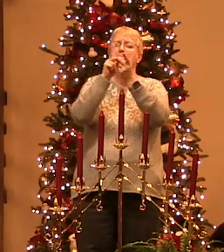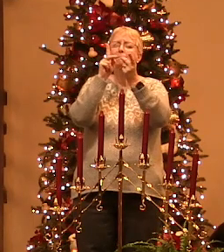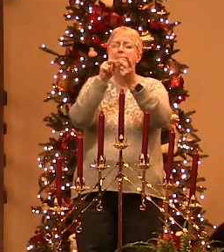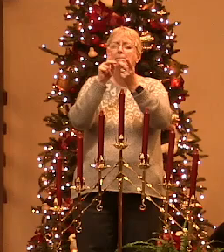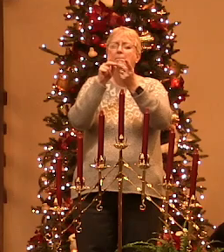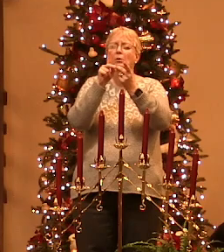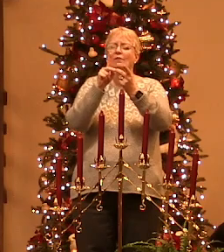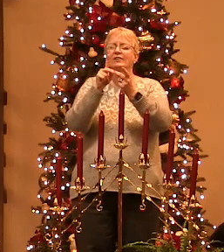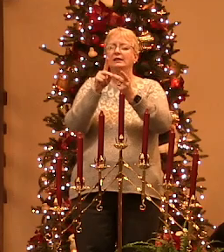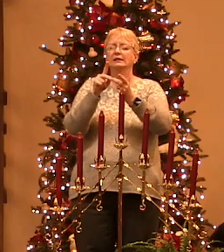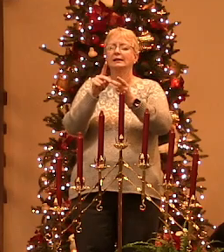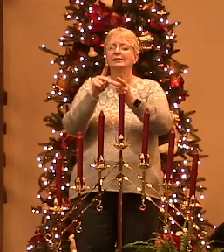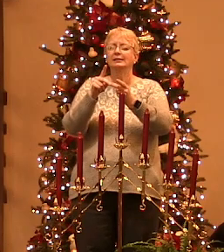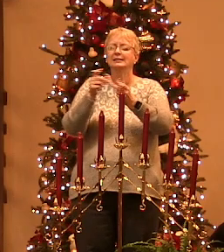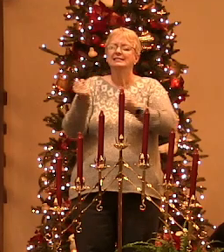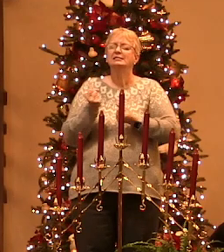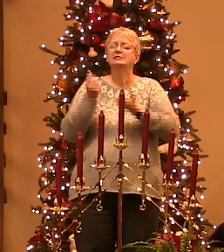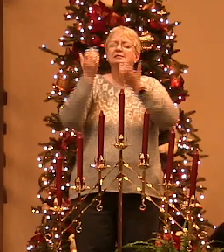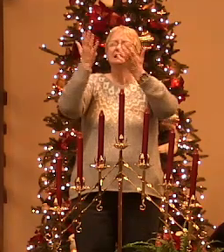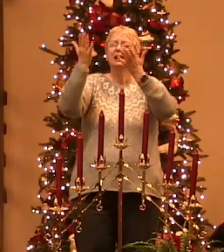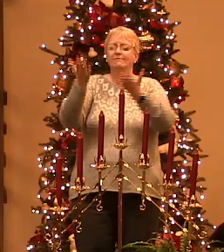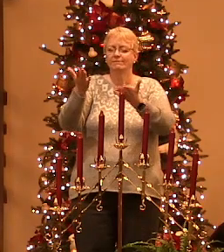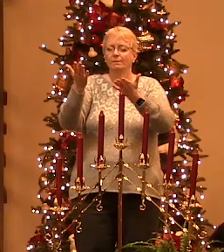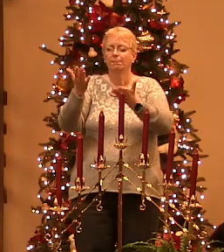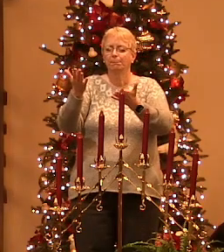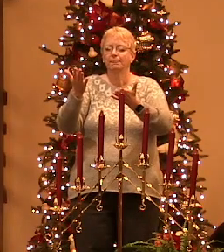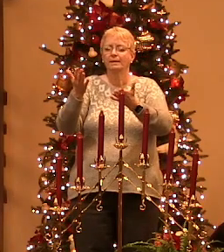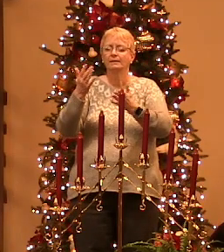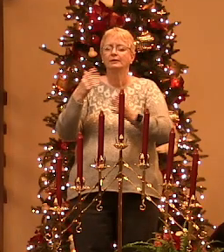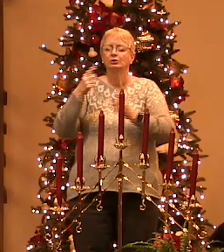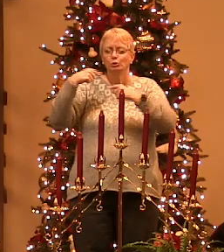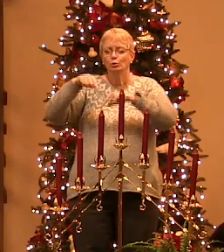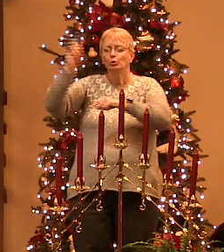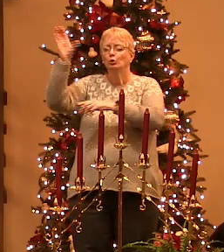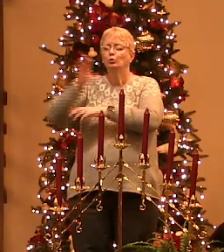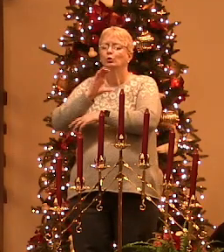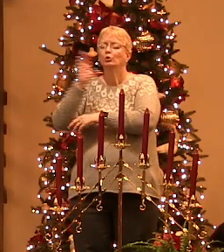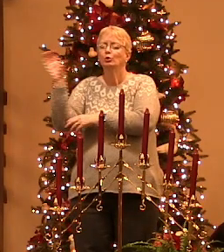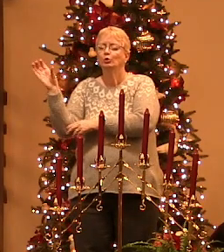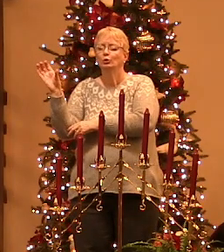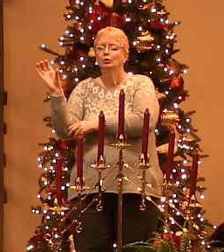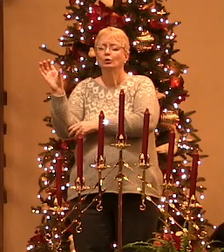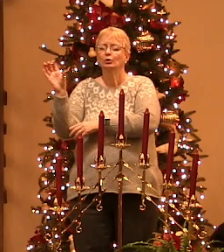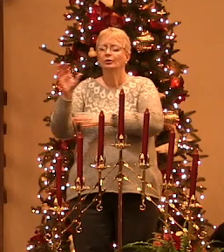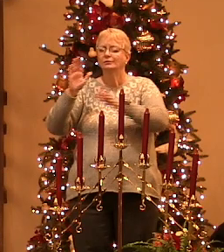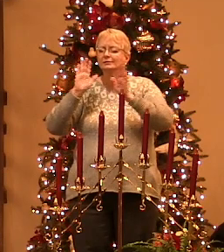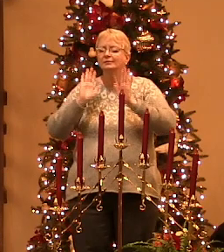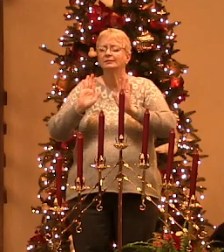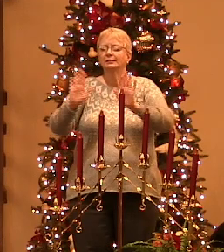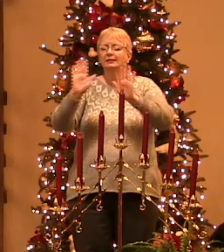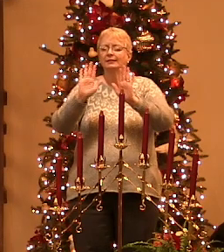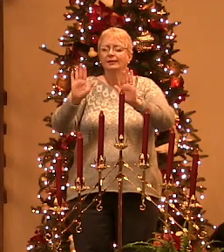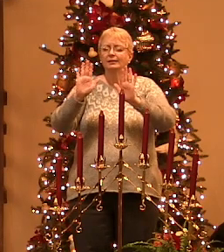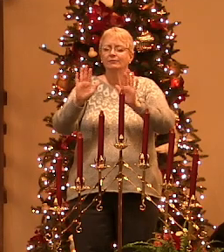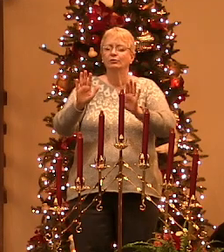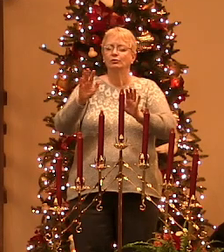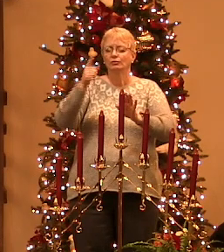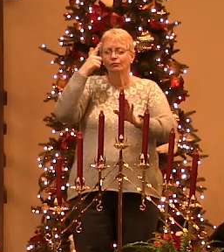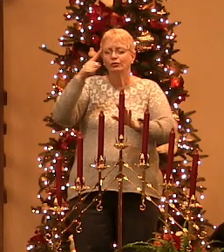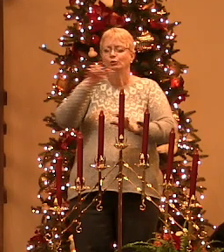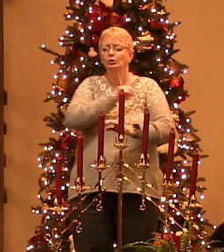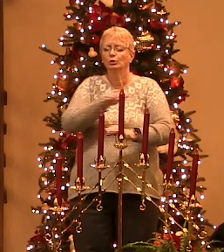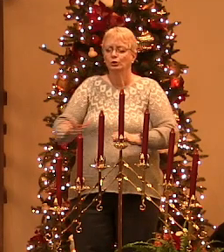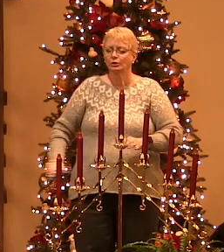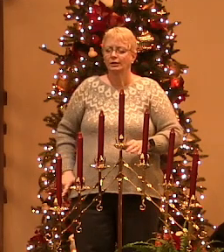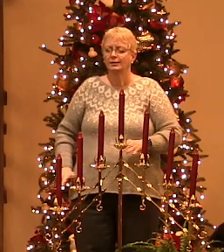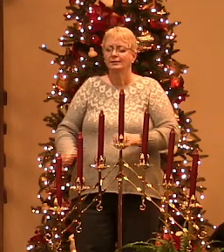Adam failed. You, the perfect Adam, went to the cross for us, died in our place, and reconciled us to God,